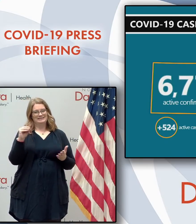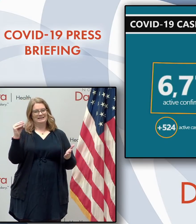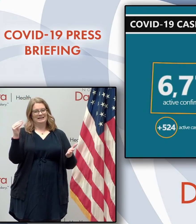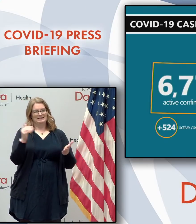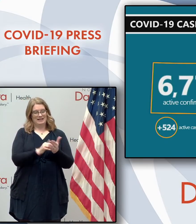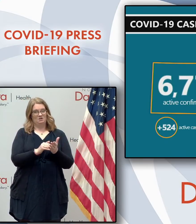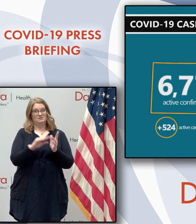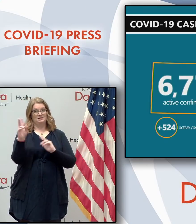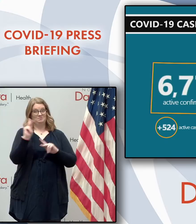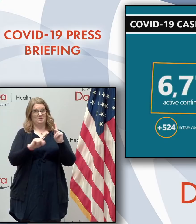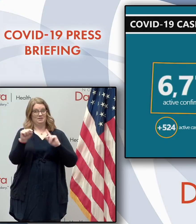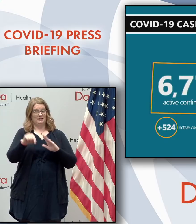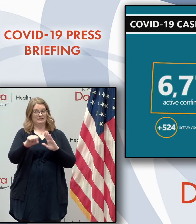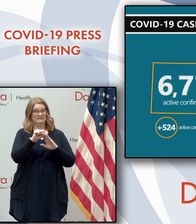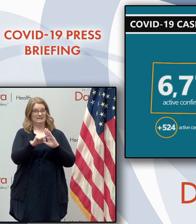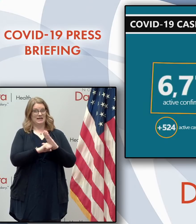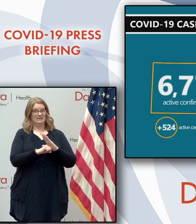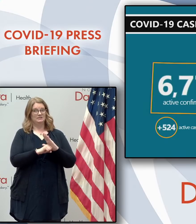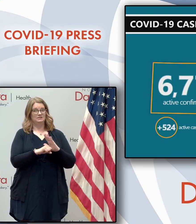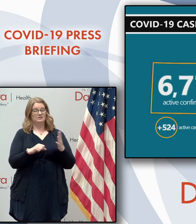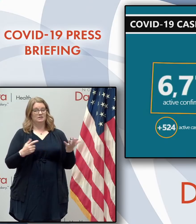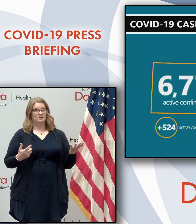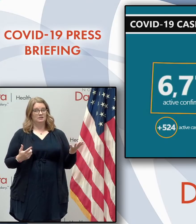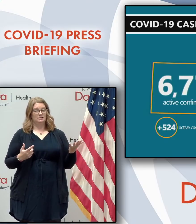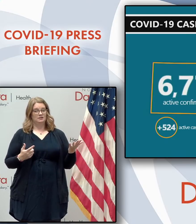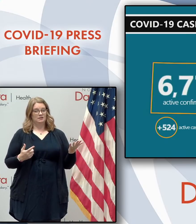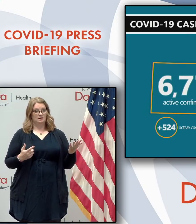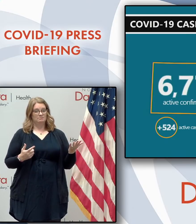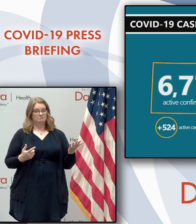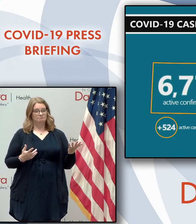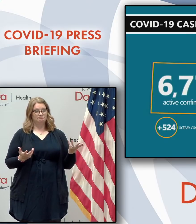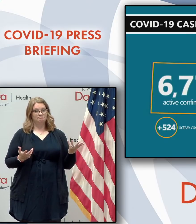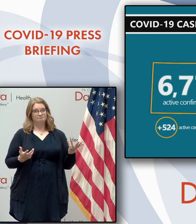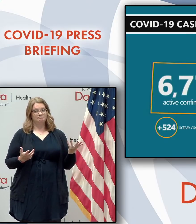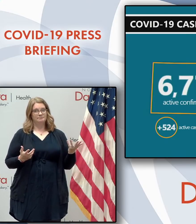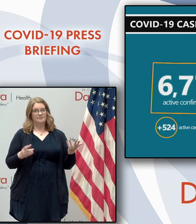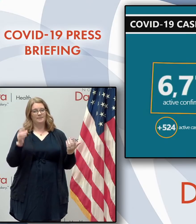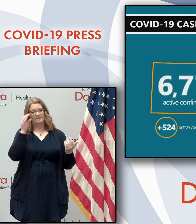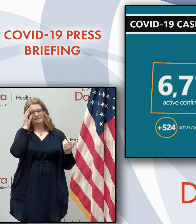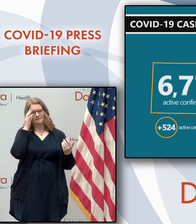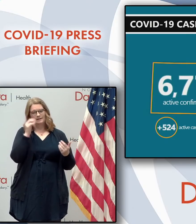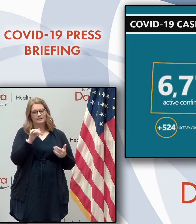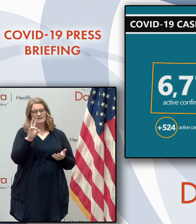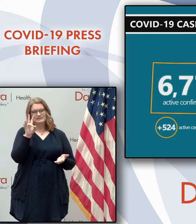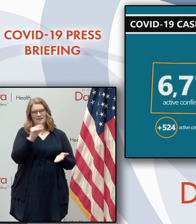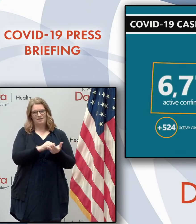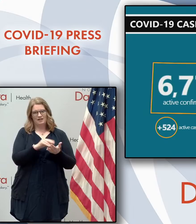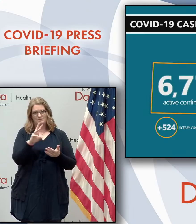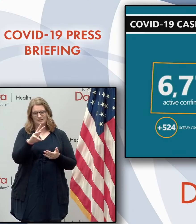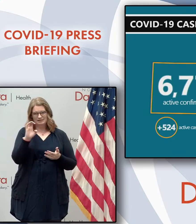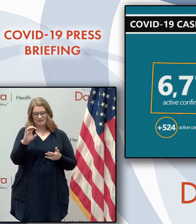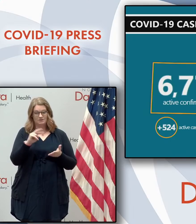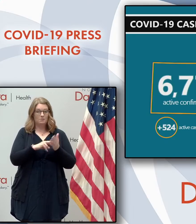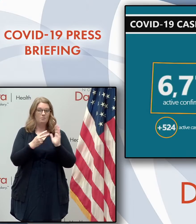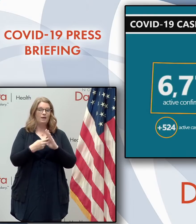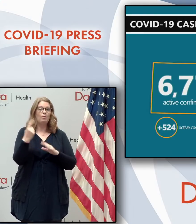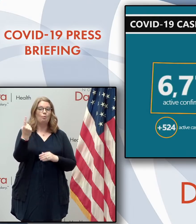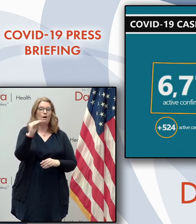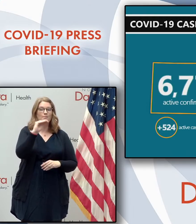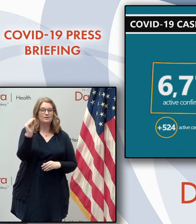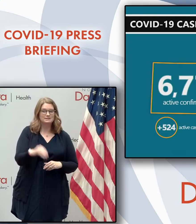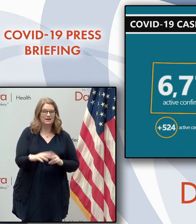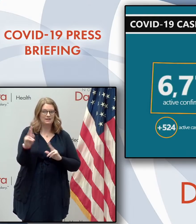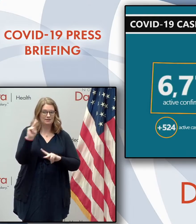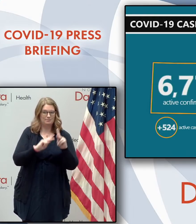760,000 people in our state, we're getting close to that number. If we were at 7,600, that would mean 1% of North